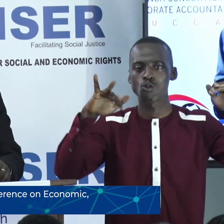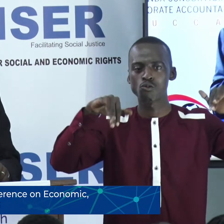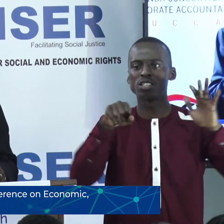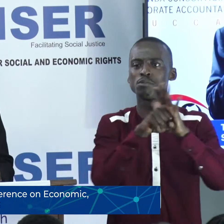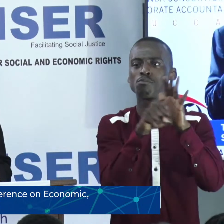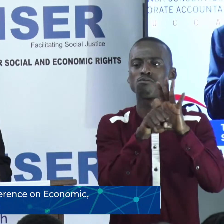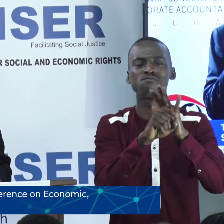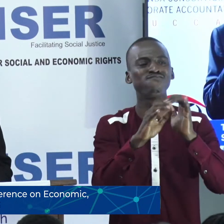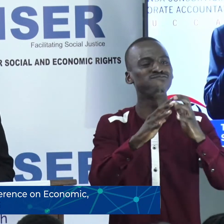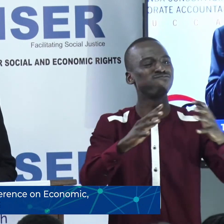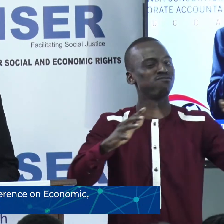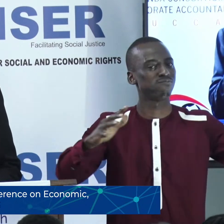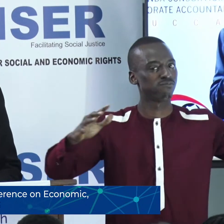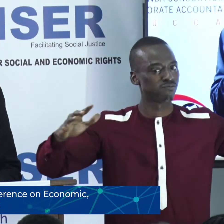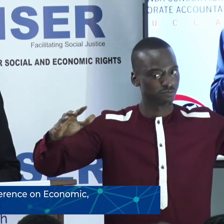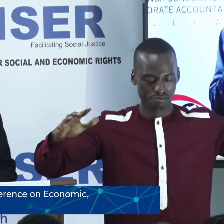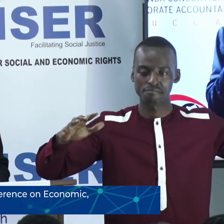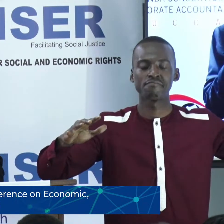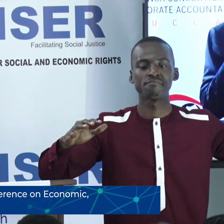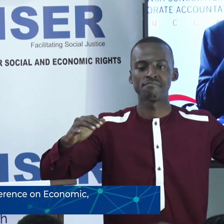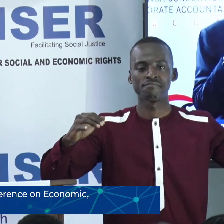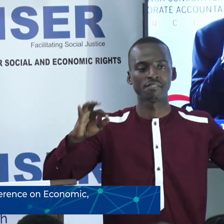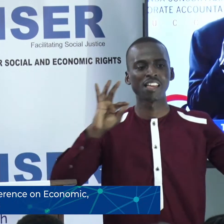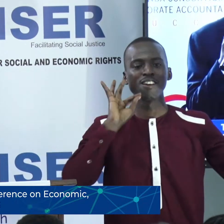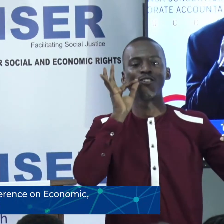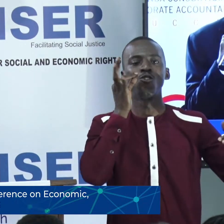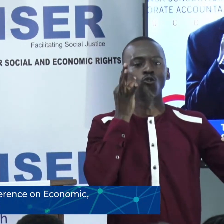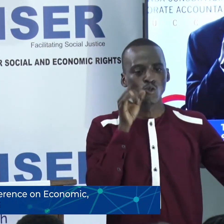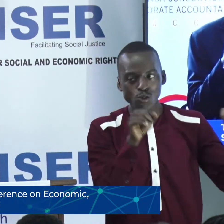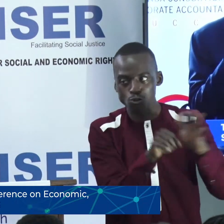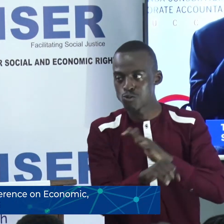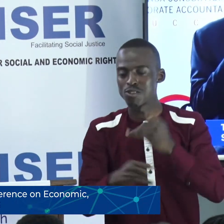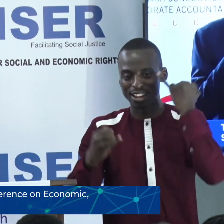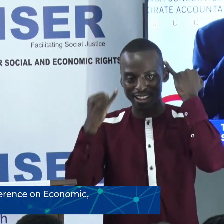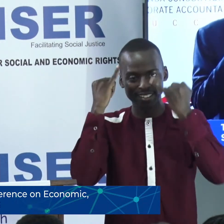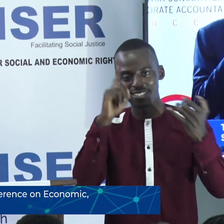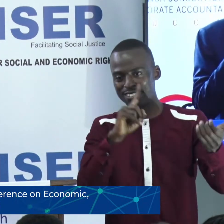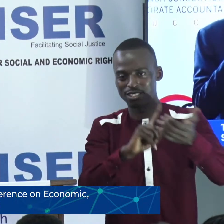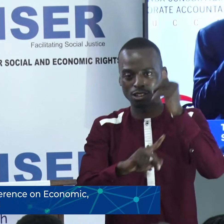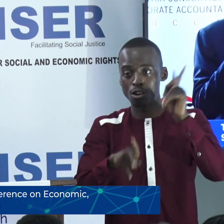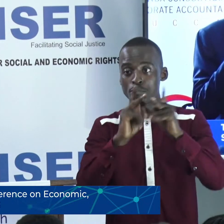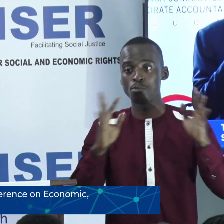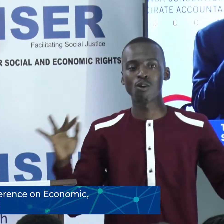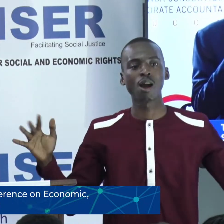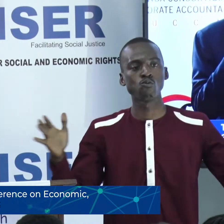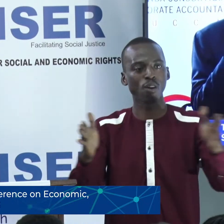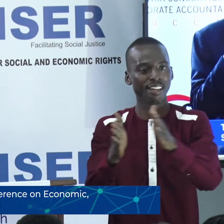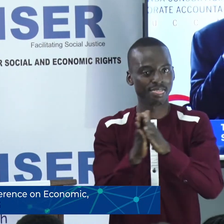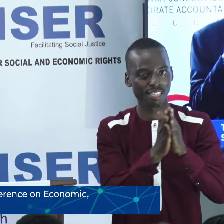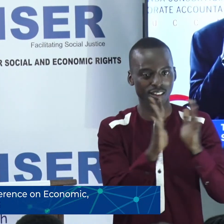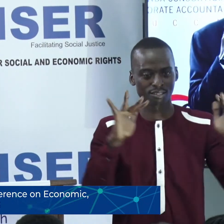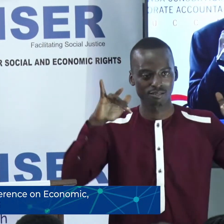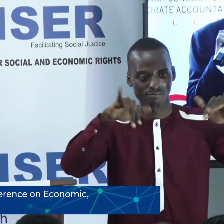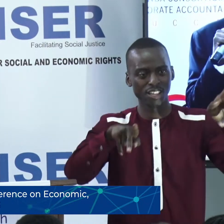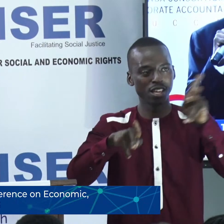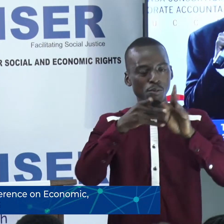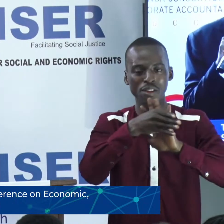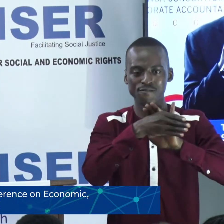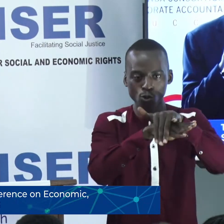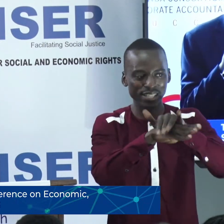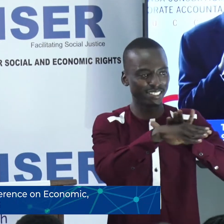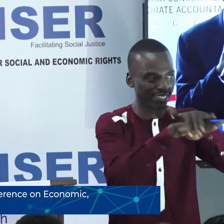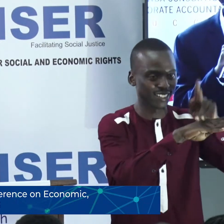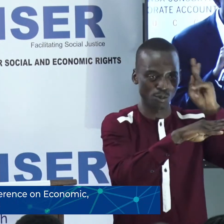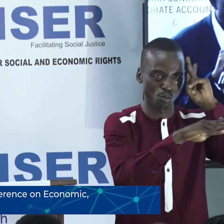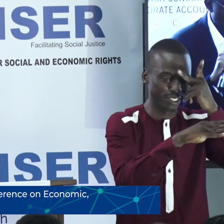been a very fruitful conference in terms of having people come together, in terms of influencing